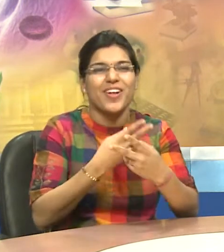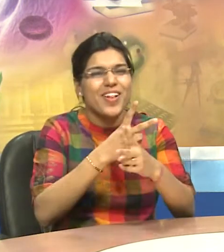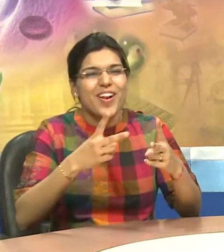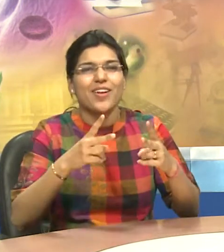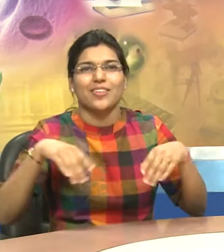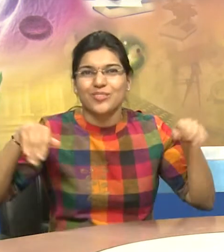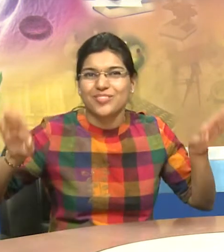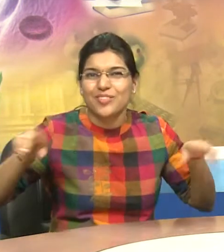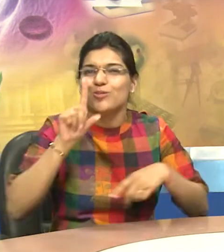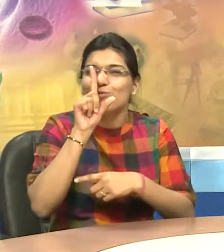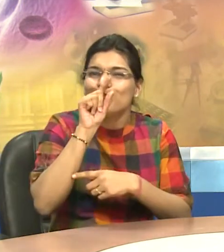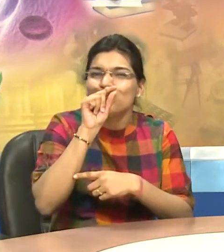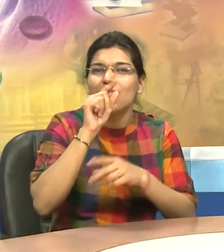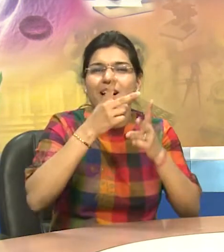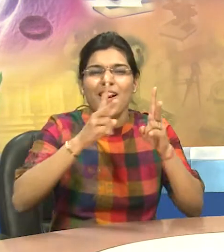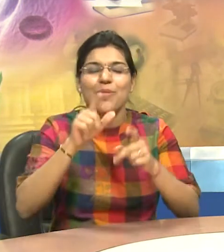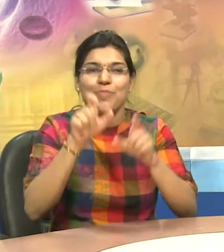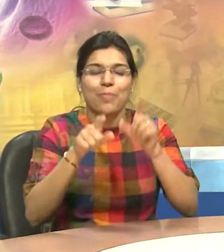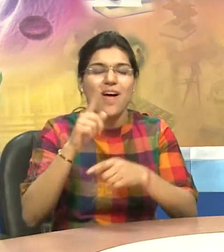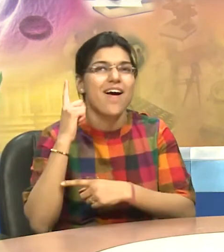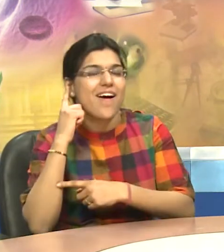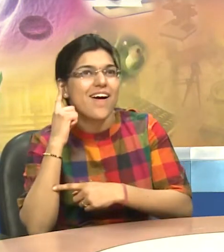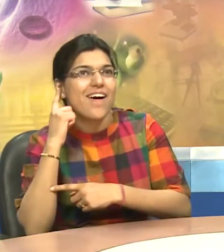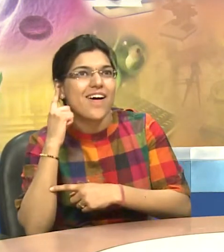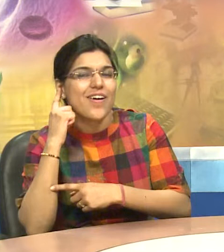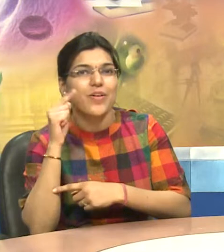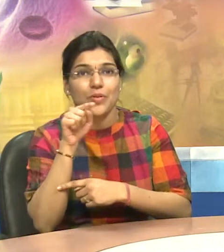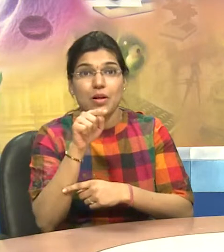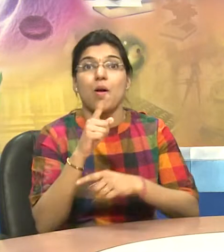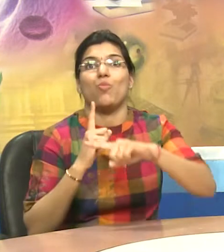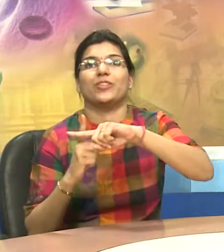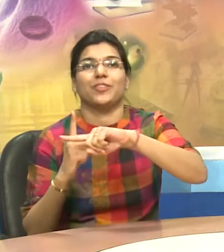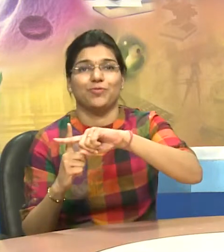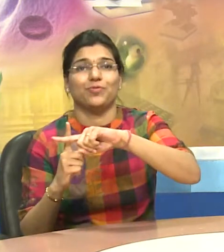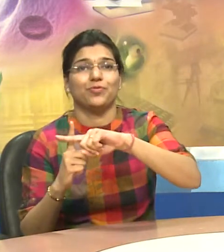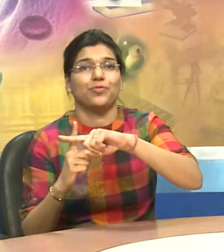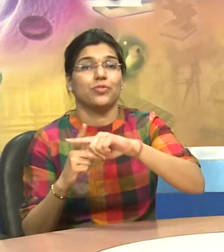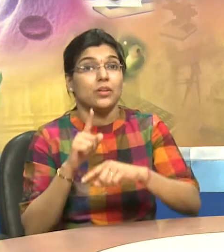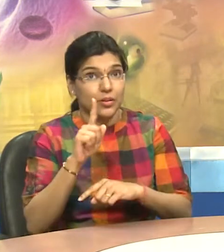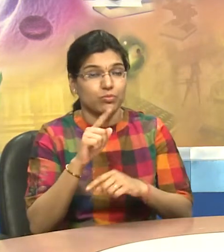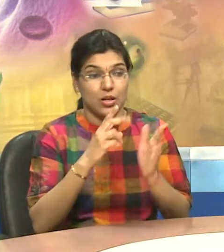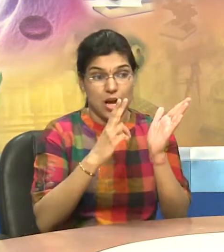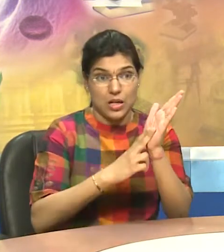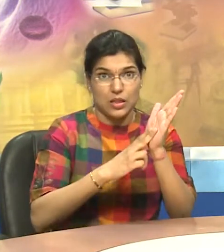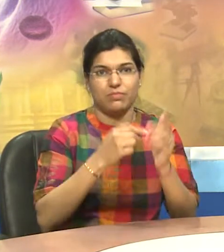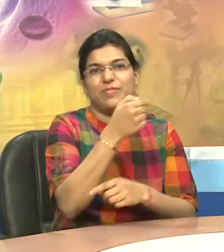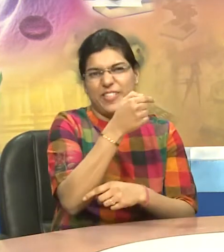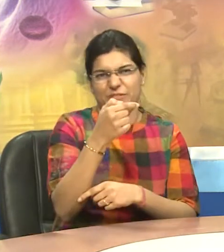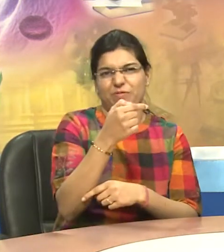someone very sweetly, very nicely, in a pure, pleasant voice, that is termed as